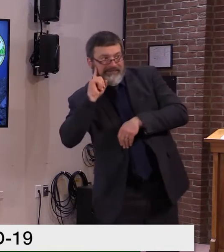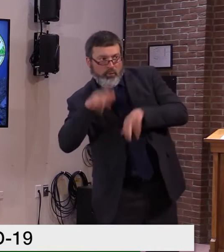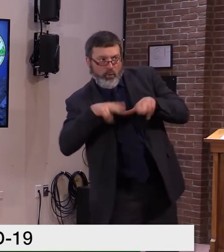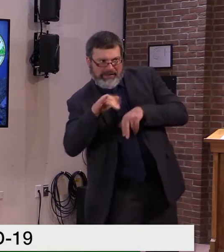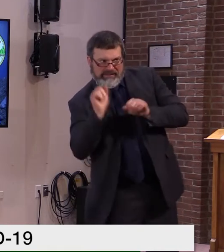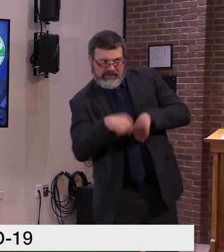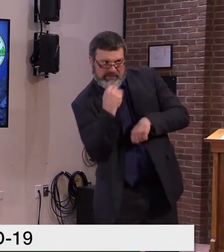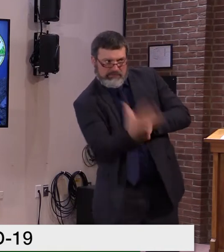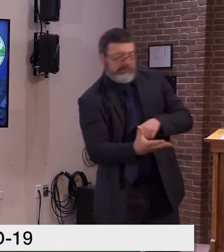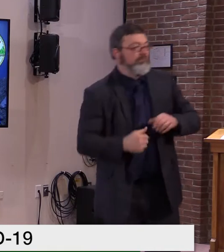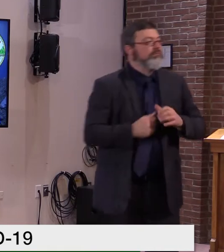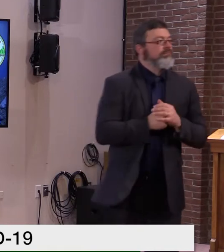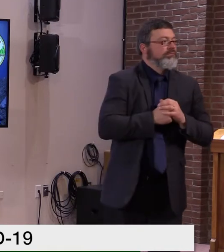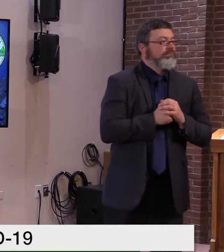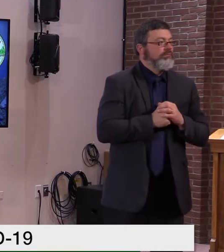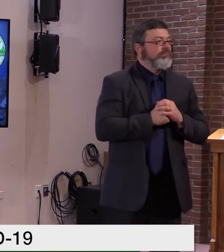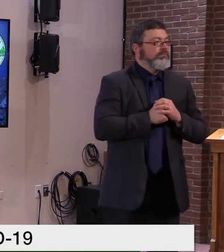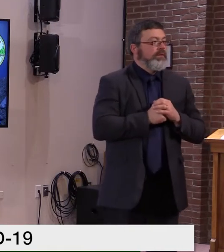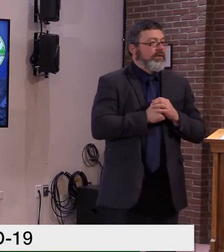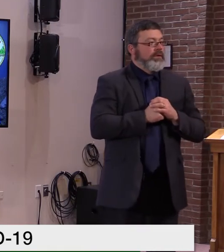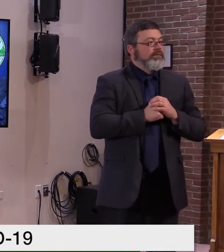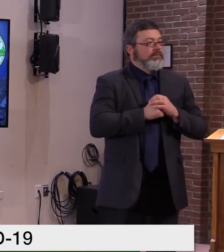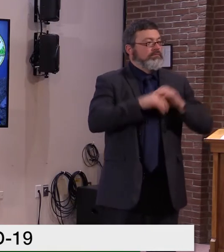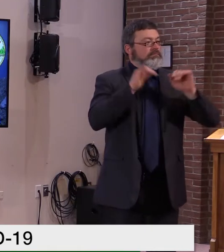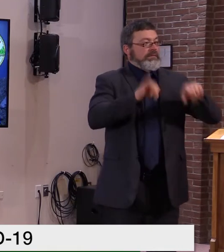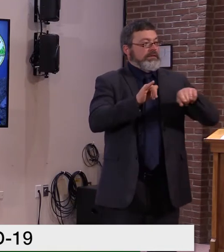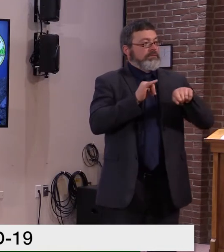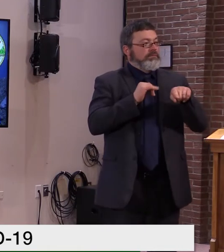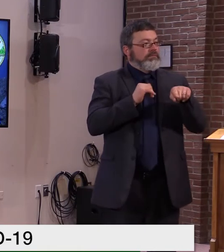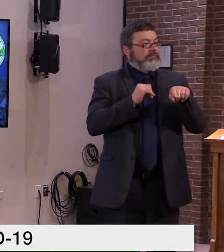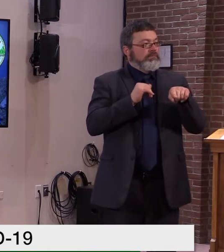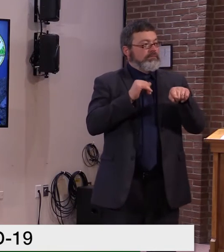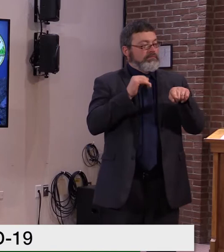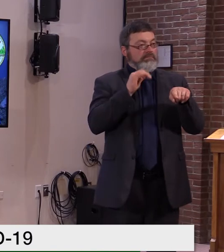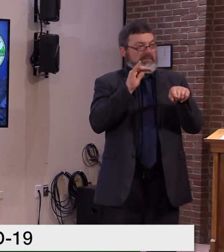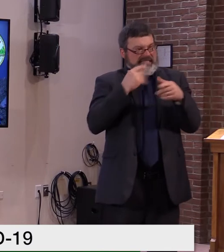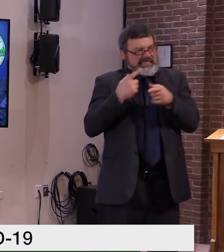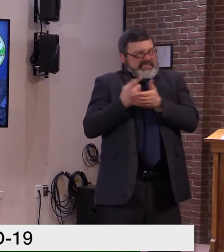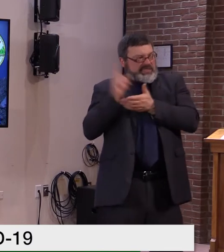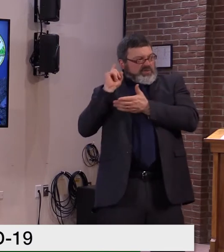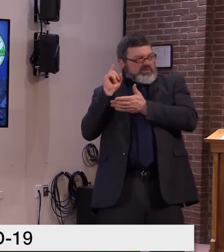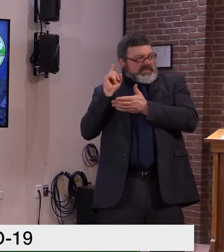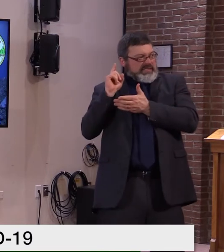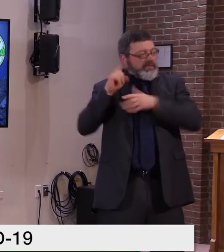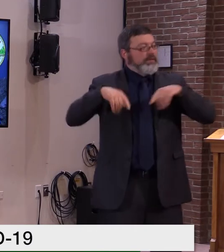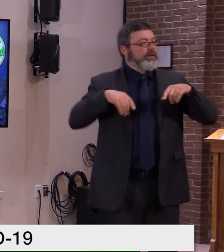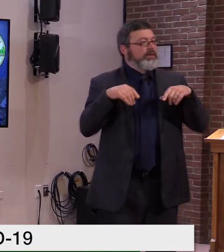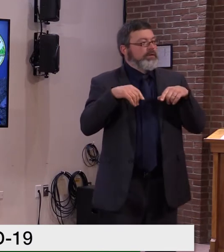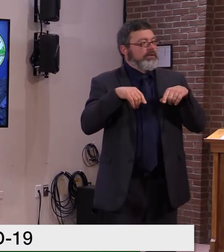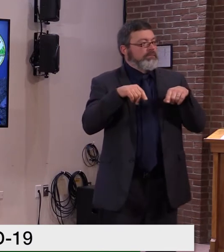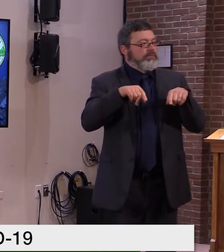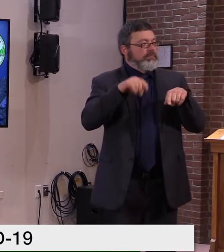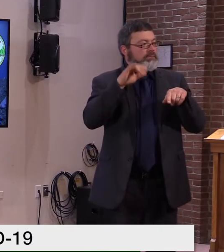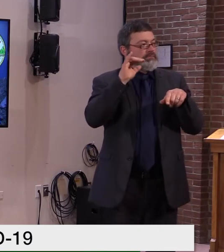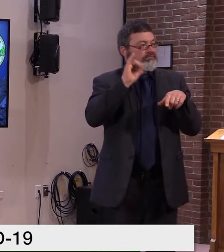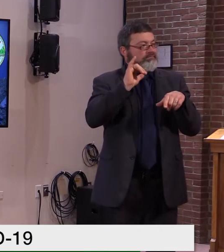34,225 tests. This is down from the previous 7-day reporting period that had us conducting